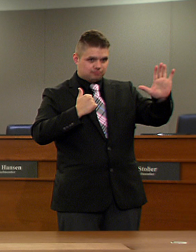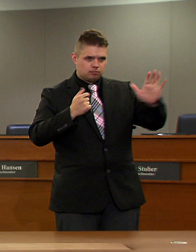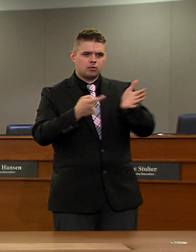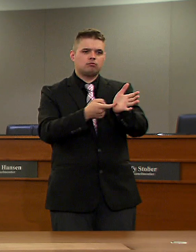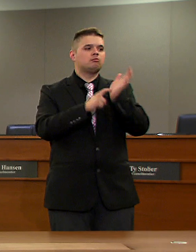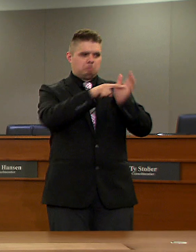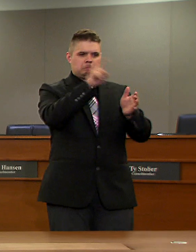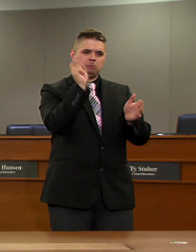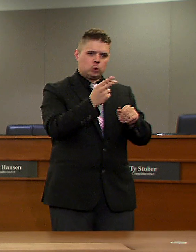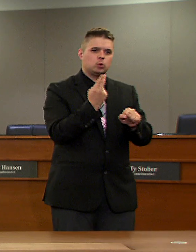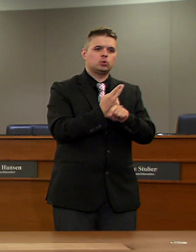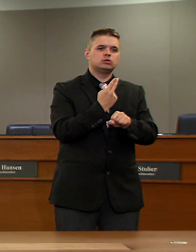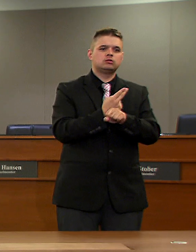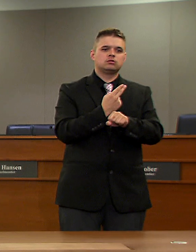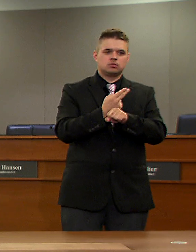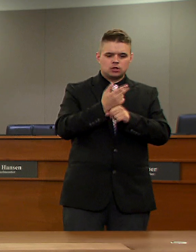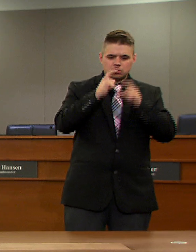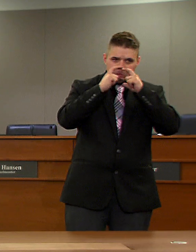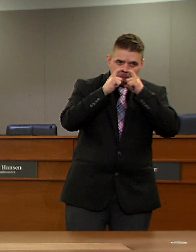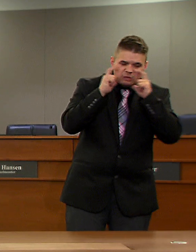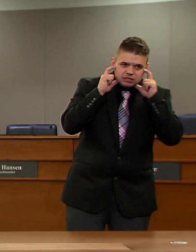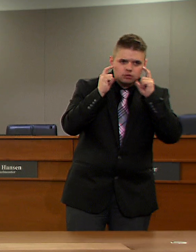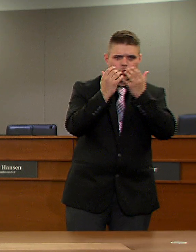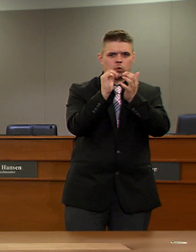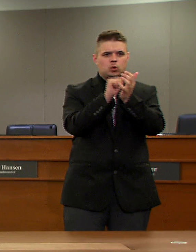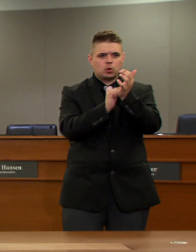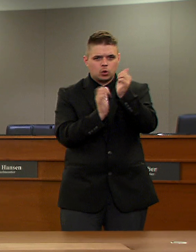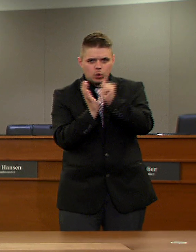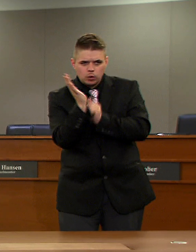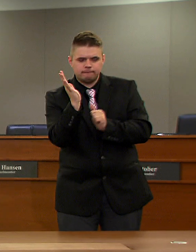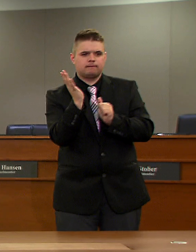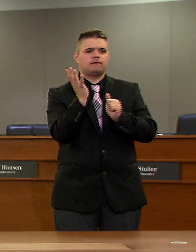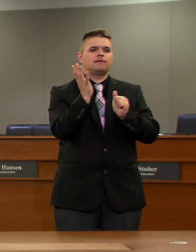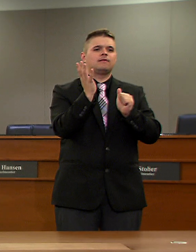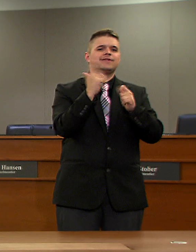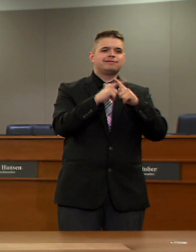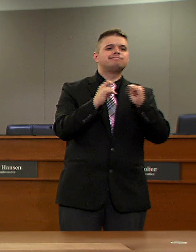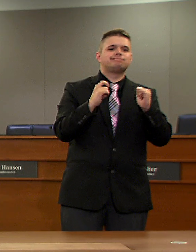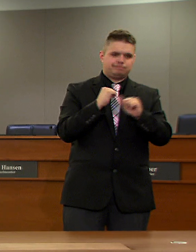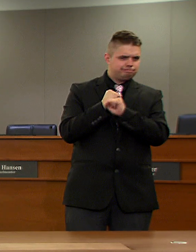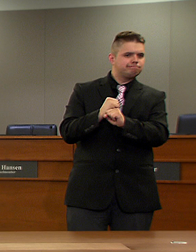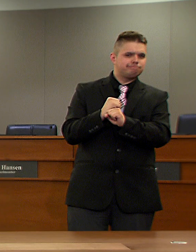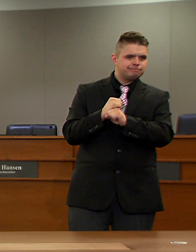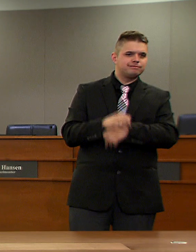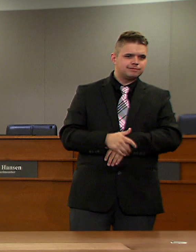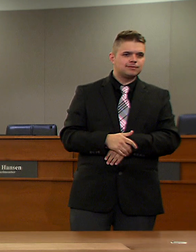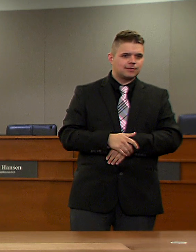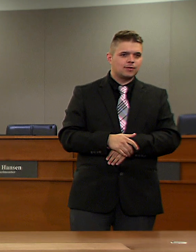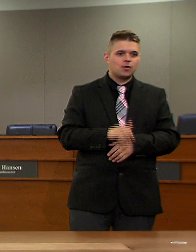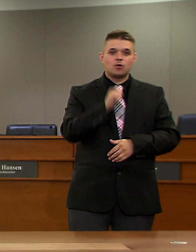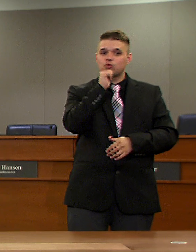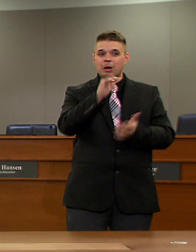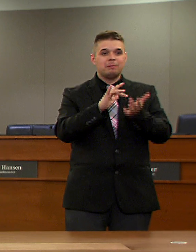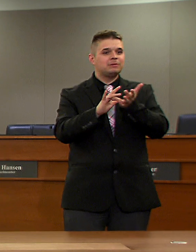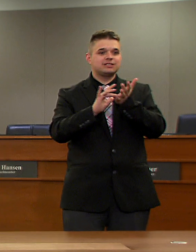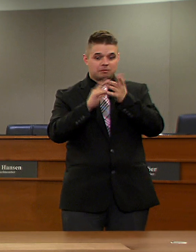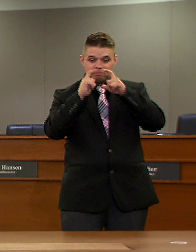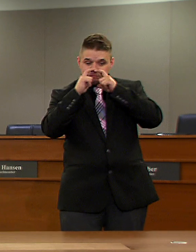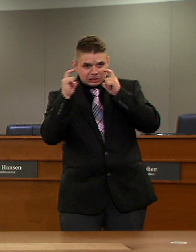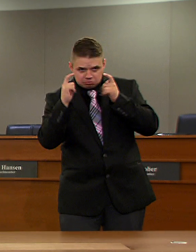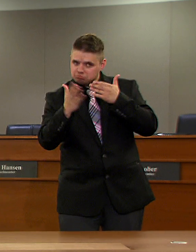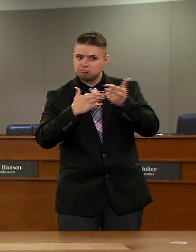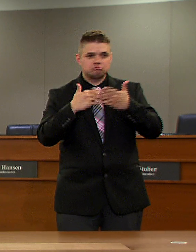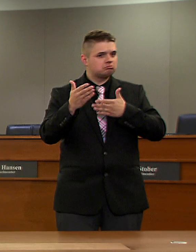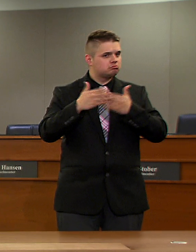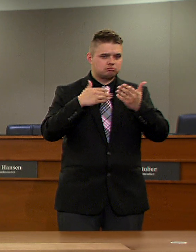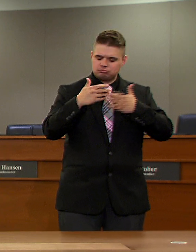personal protective equipment, including a non-medical grade face mask that covers the nose